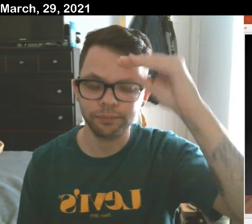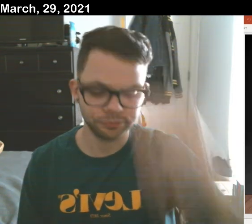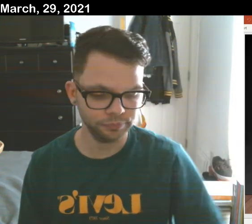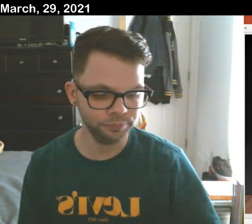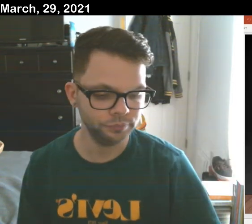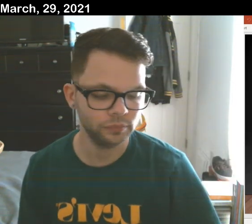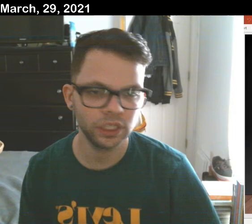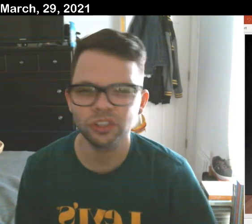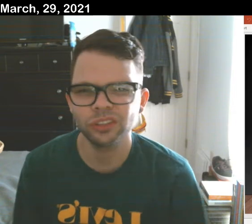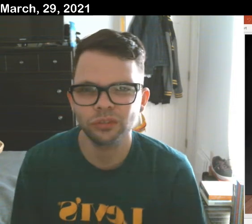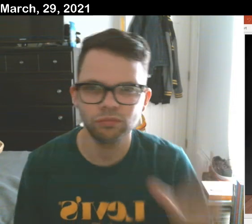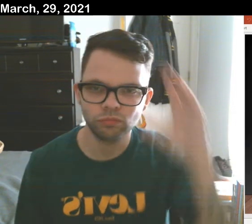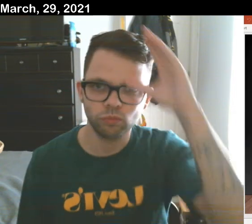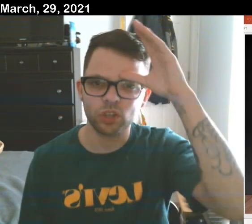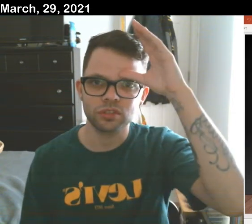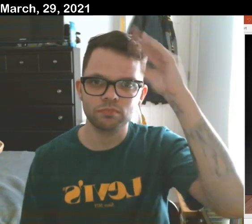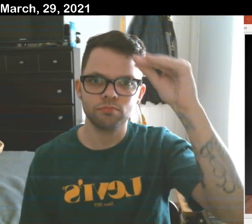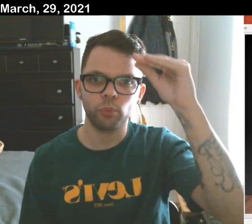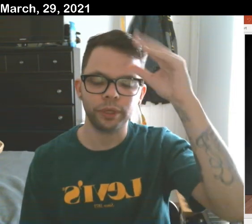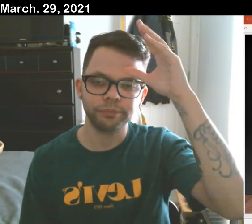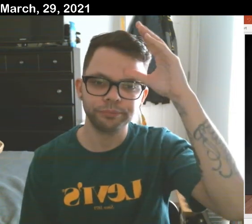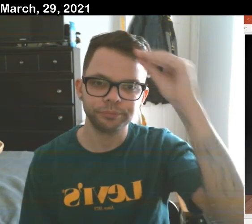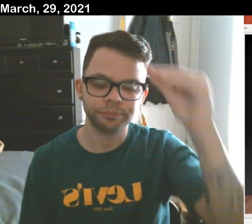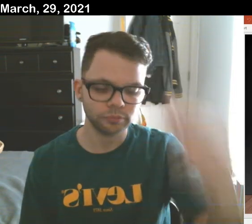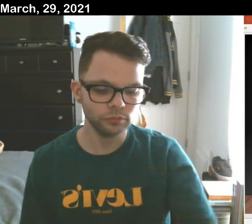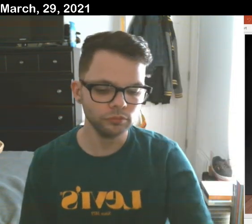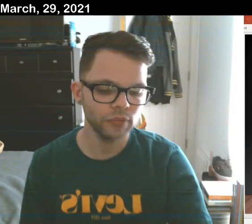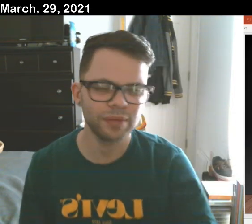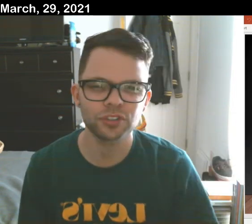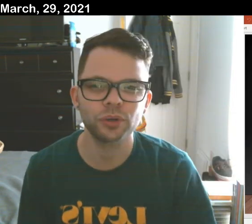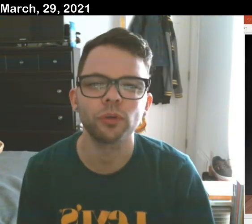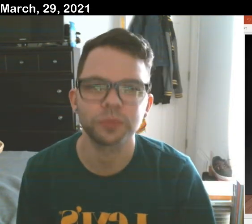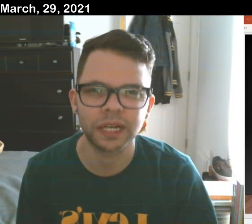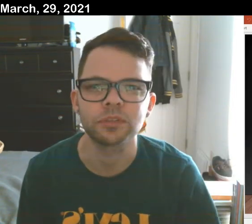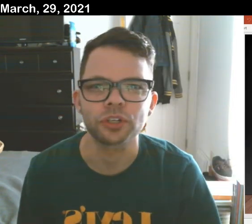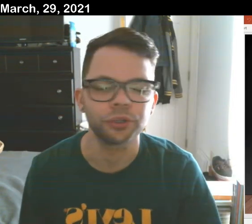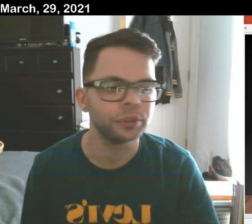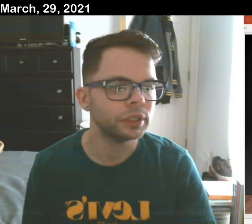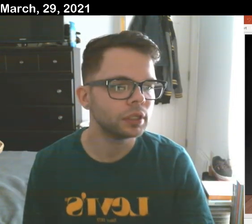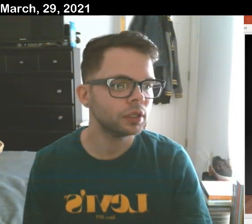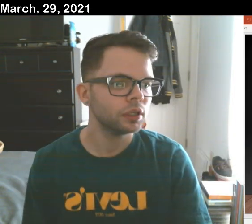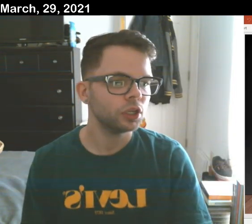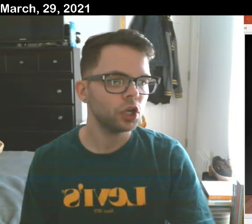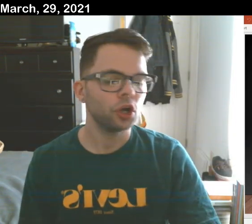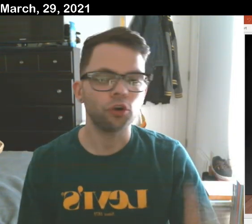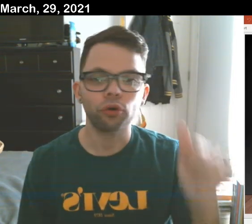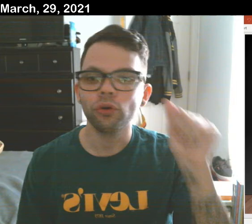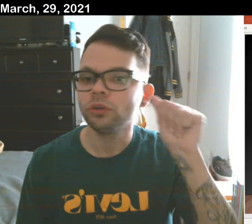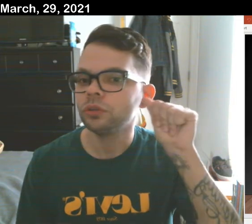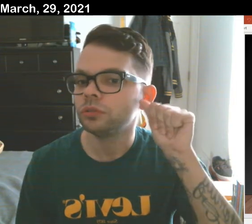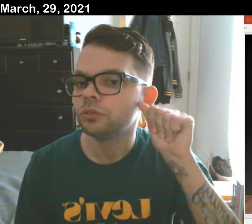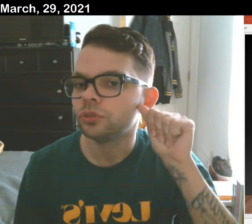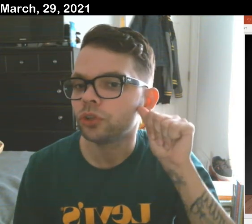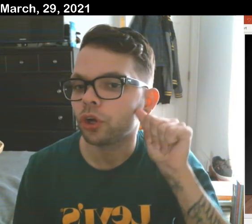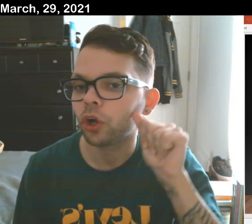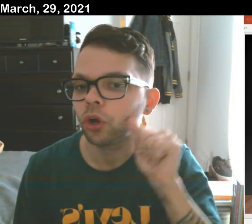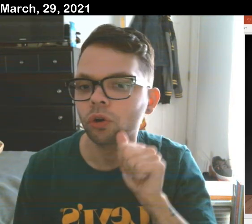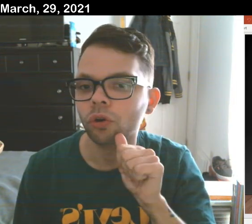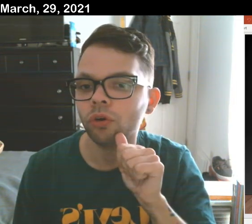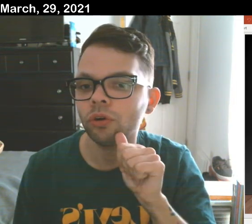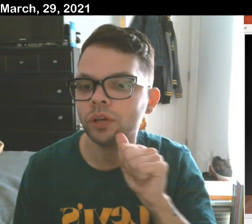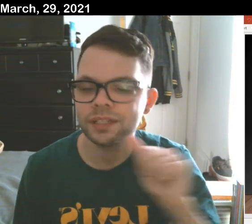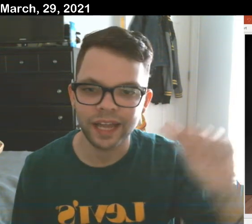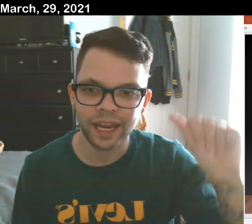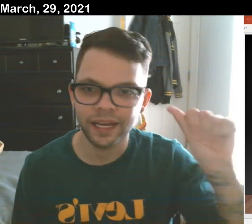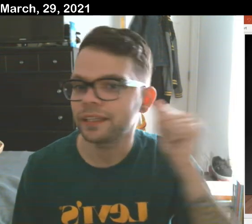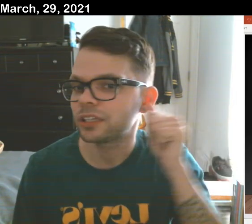Boy. And it's just once, boy. I'm just doing it multiple times to show you. Girl.